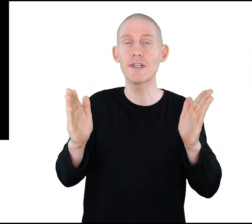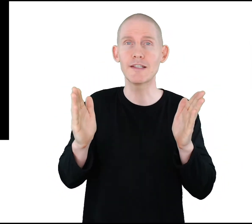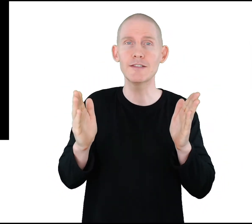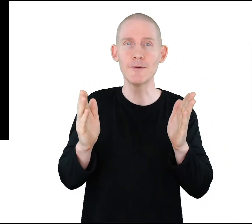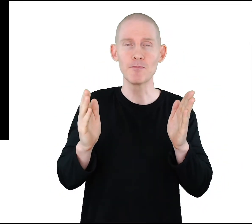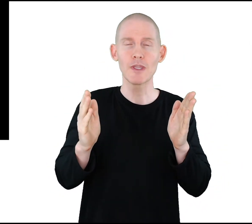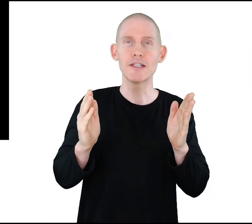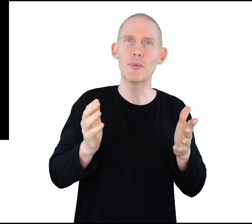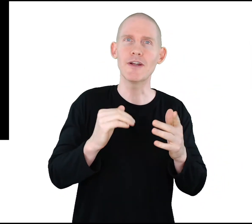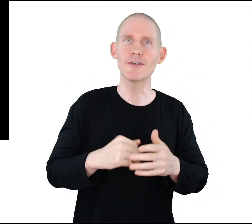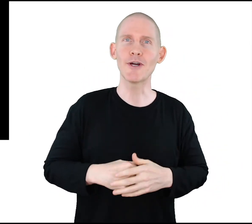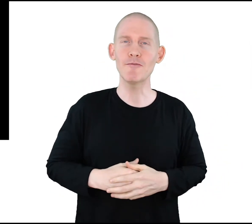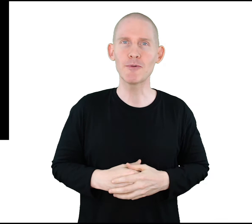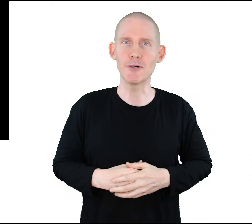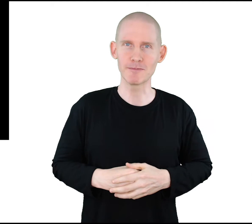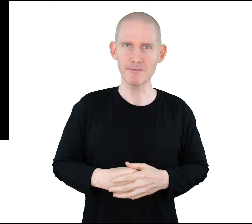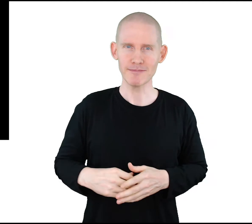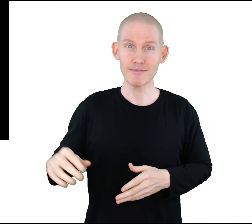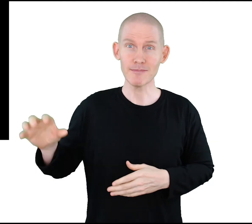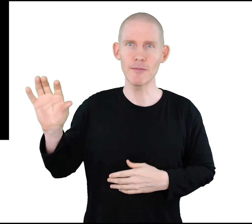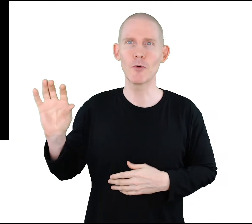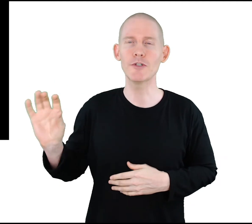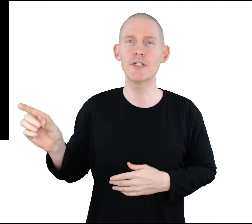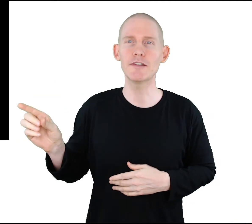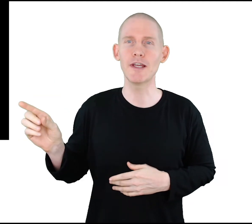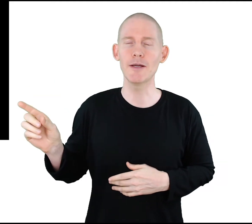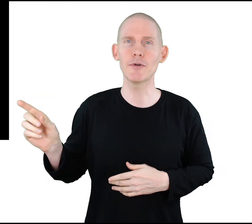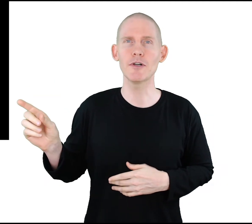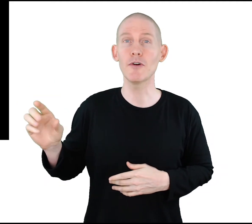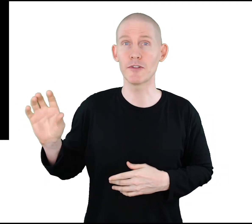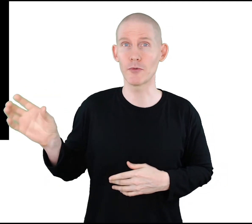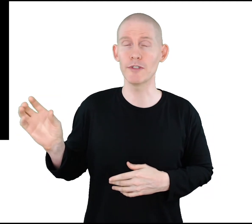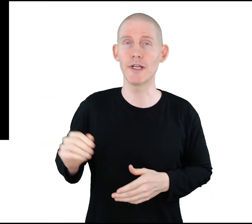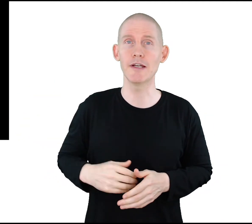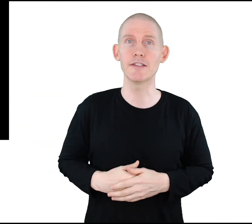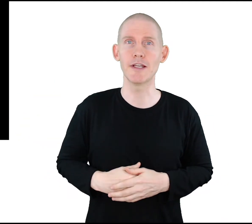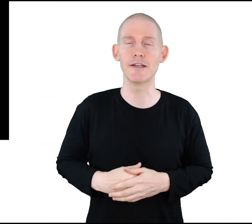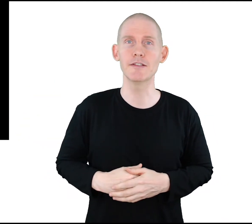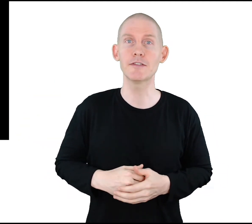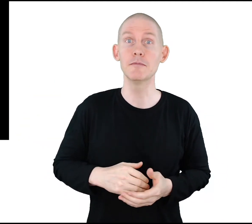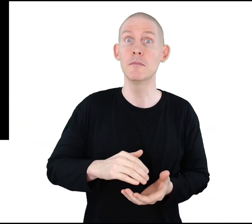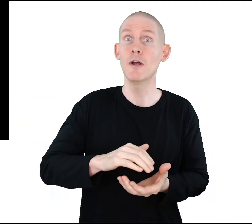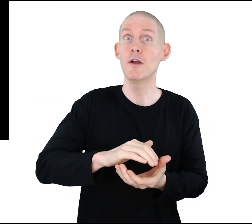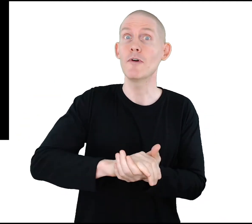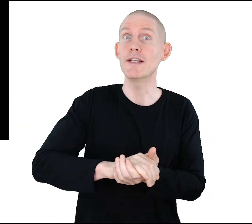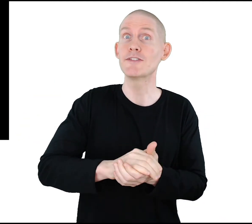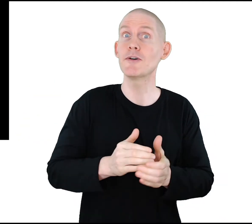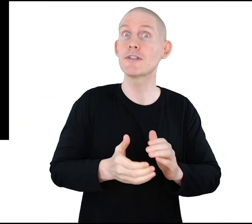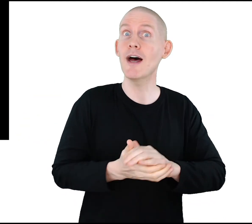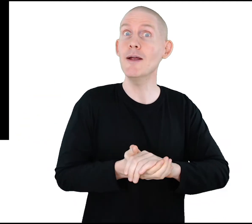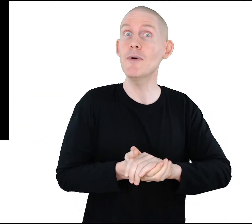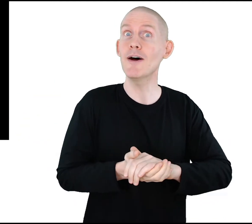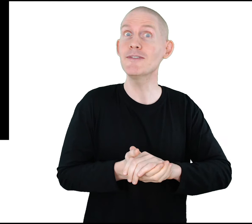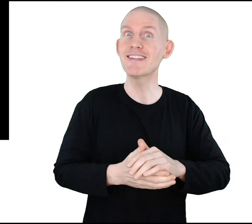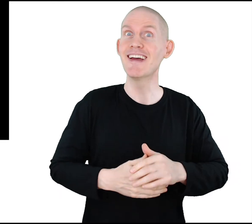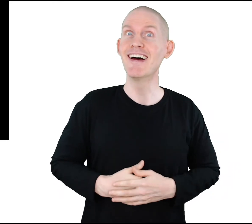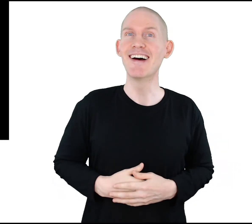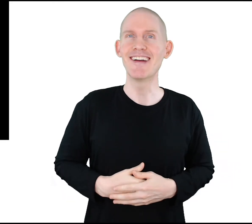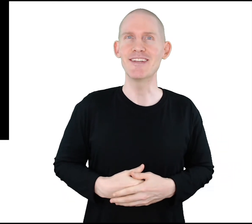sentence. It's a bit uncomfortable. But once you get to hamburger or towards the end of the sentence, raise those eyebrows, lean